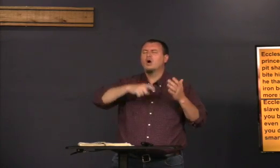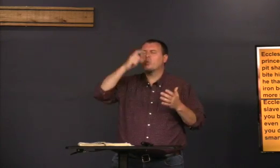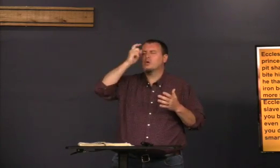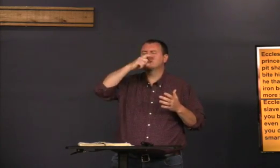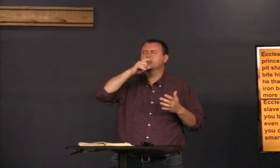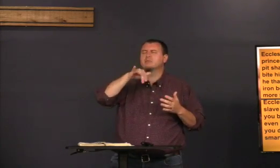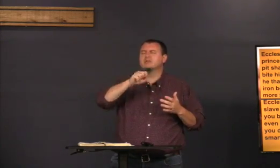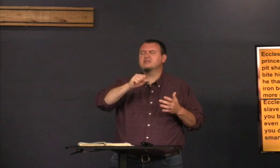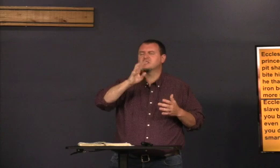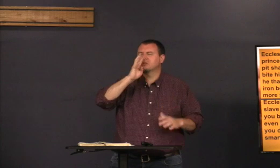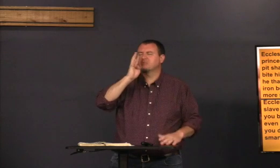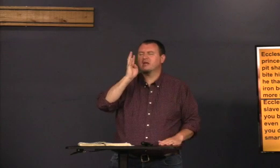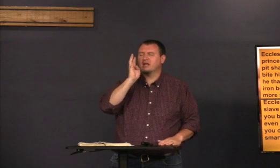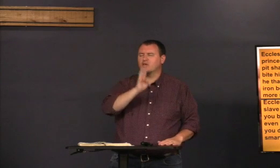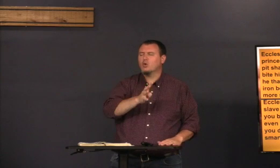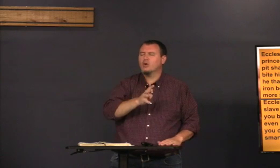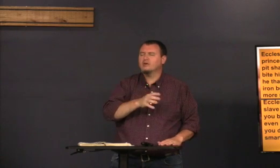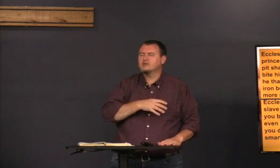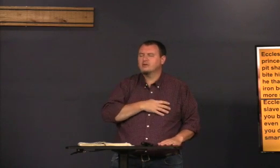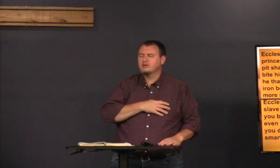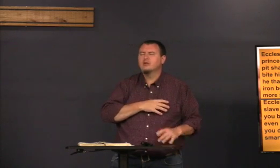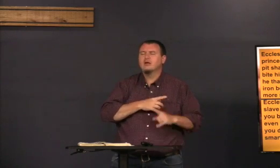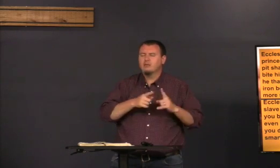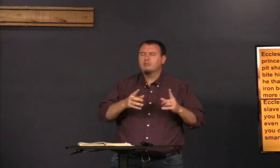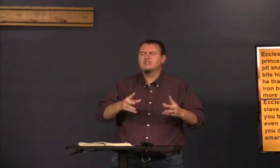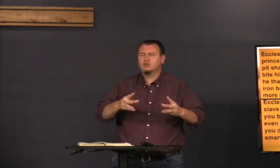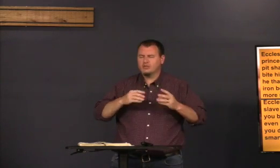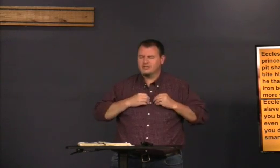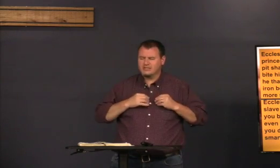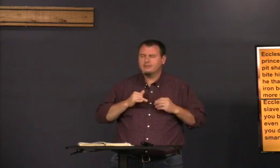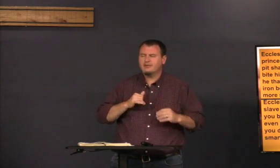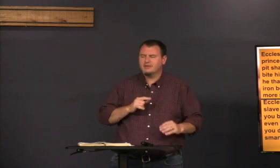what wisdom is and ignore it, but to accept it